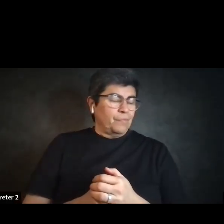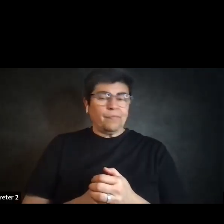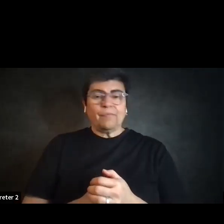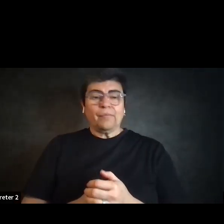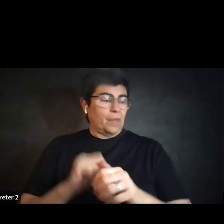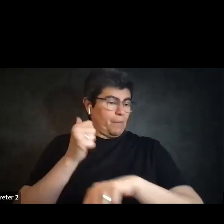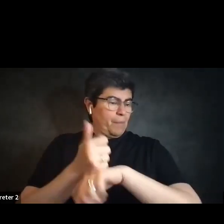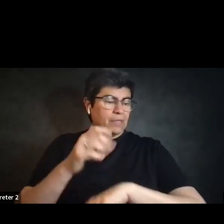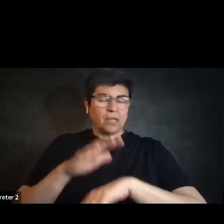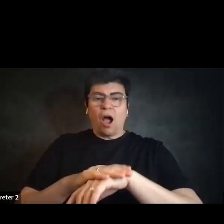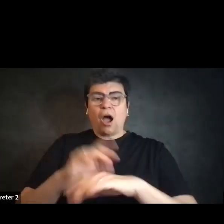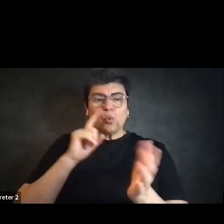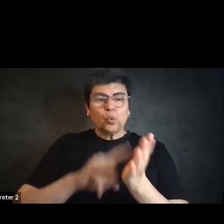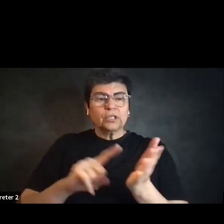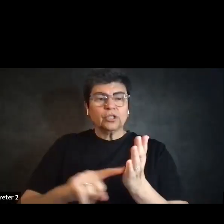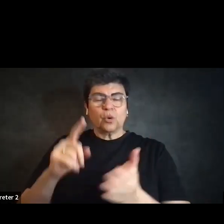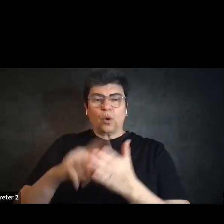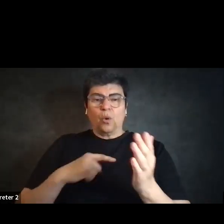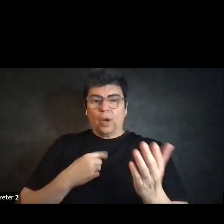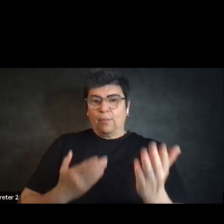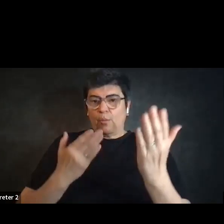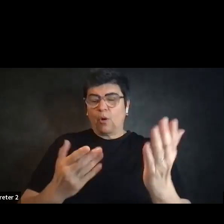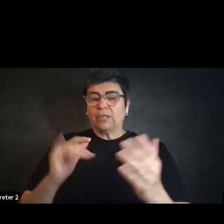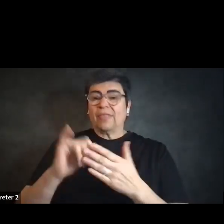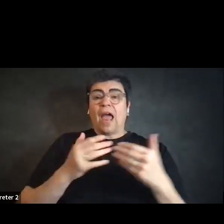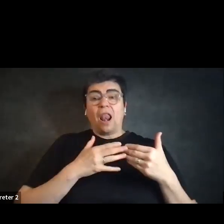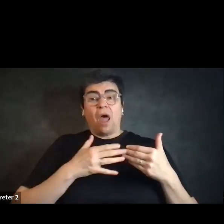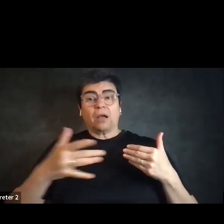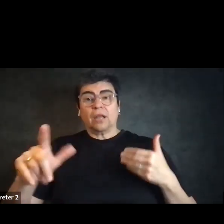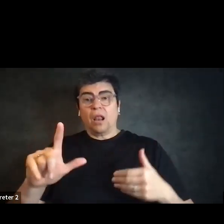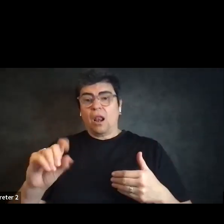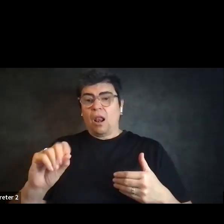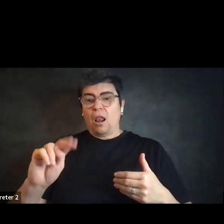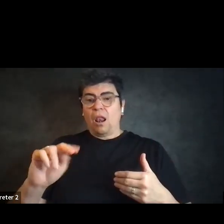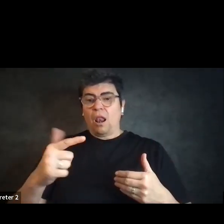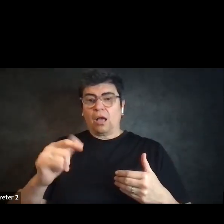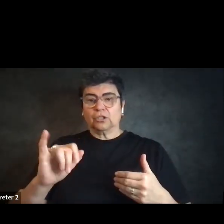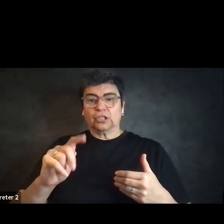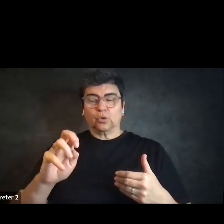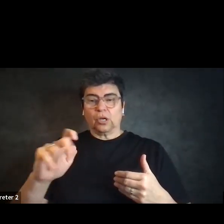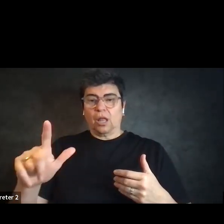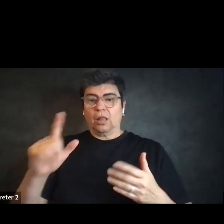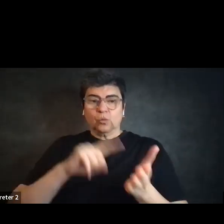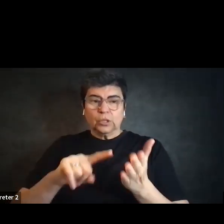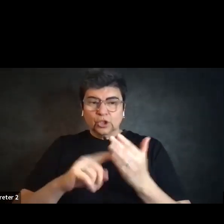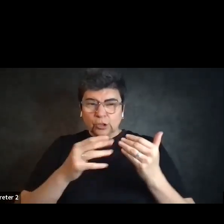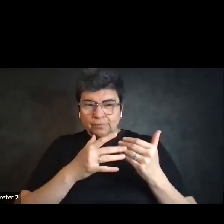Based on our research, what we propose is also that, it is the longitudinal inclusion of disability competencies in healthcare, which